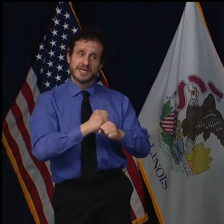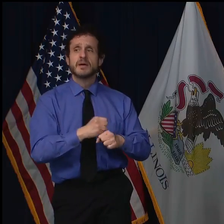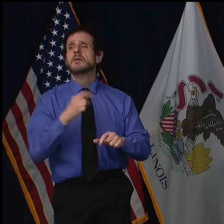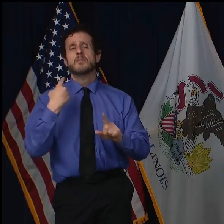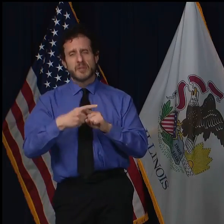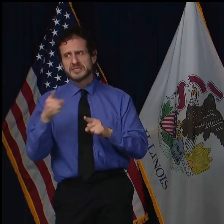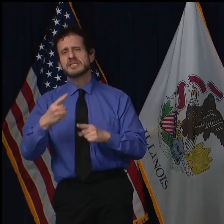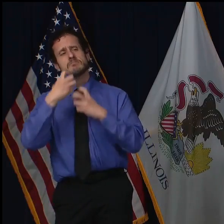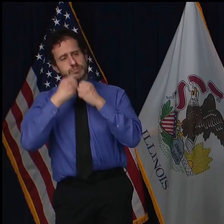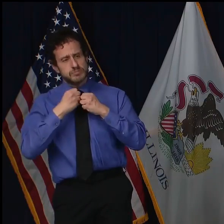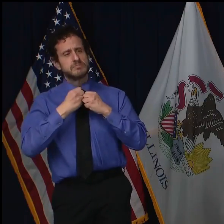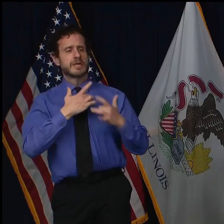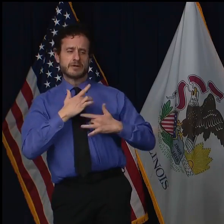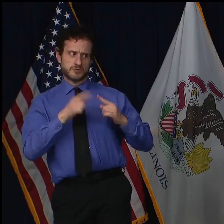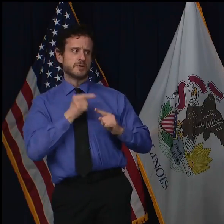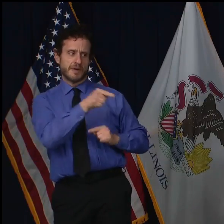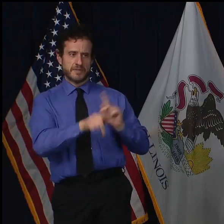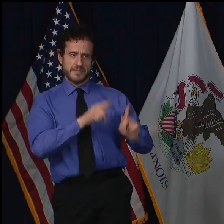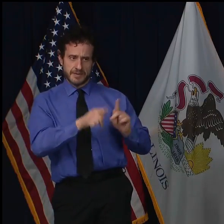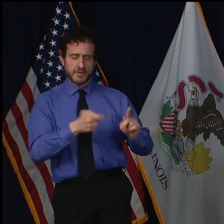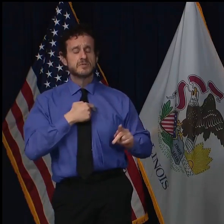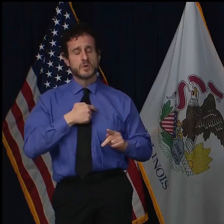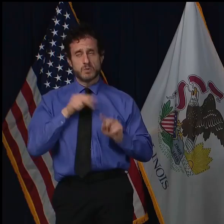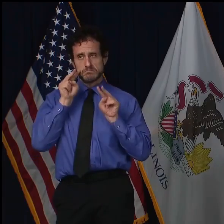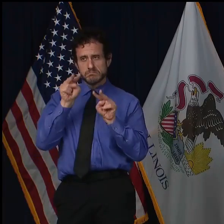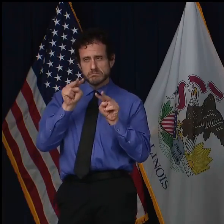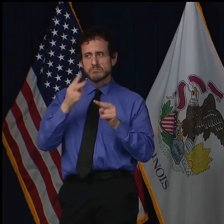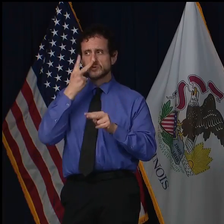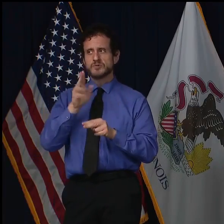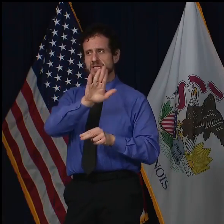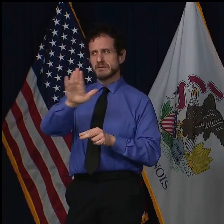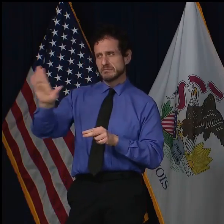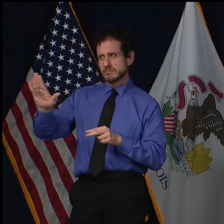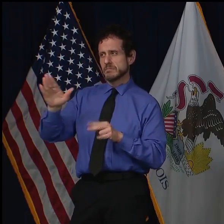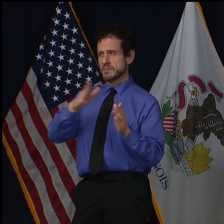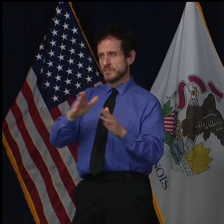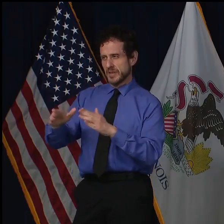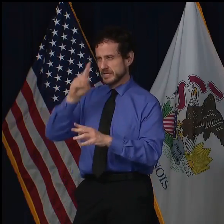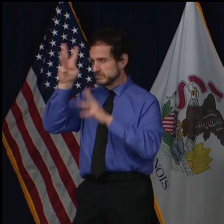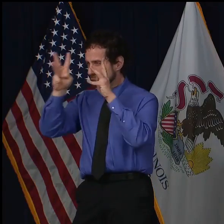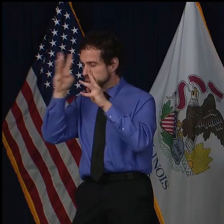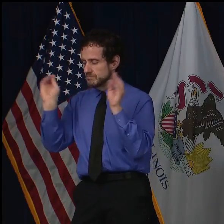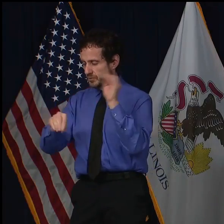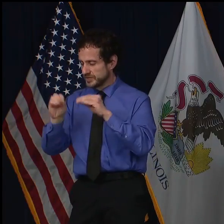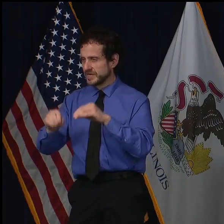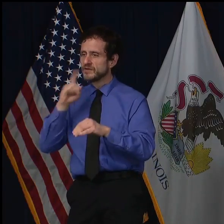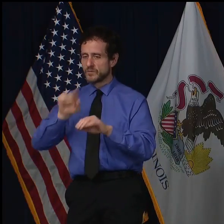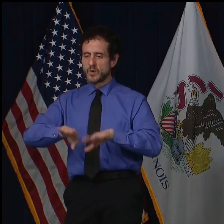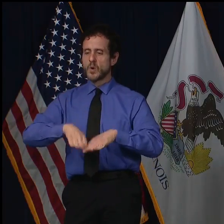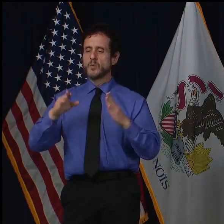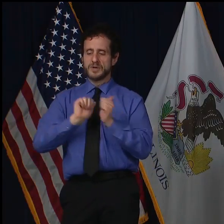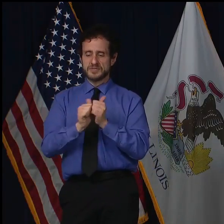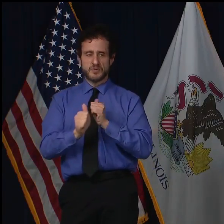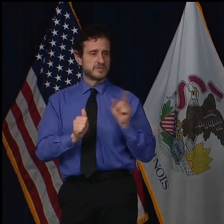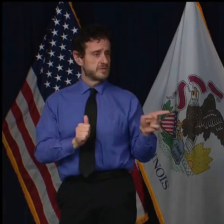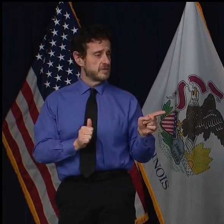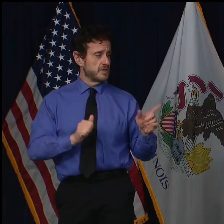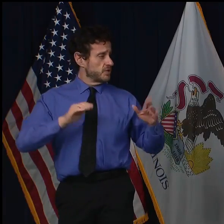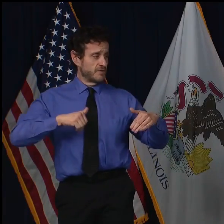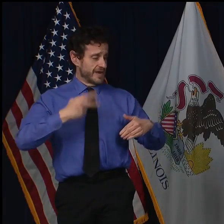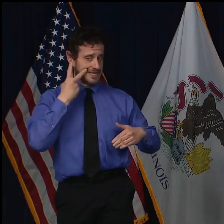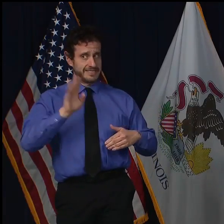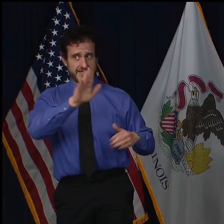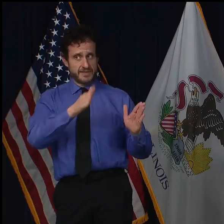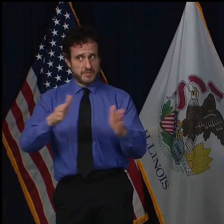people. So I am looking forward to seeing the plans that the various teams are putting together. You haven't seen any of those plans? No one's come forward